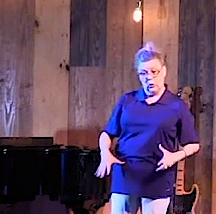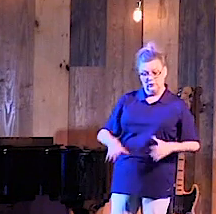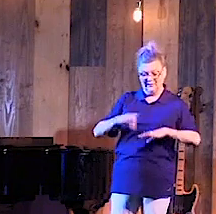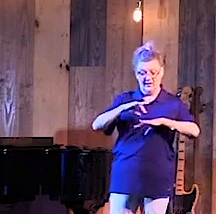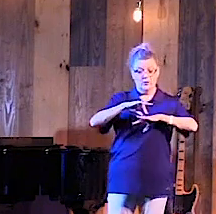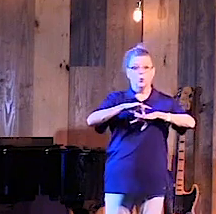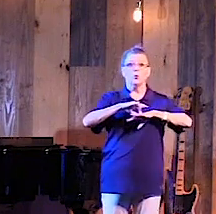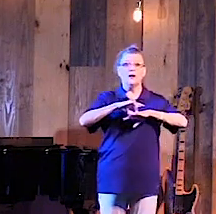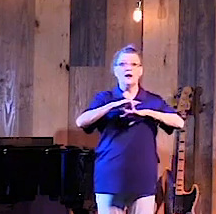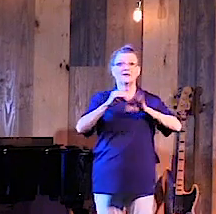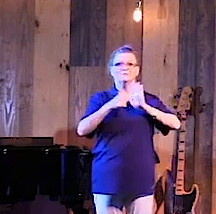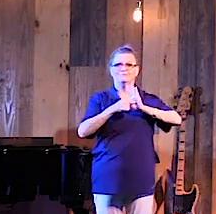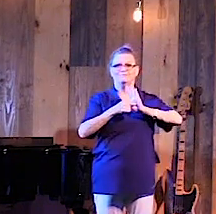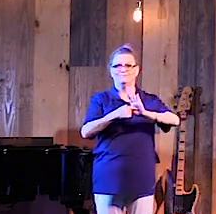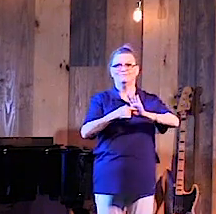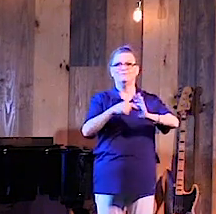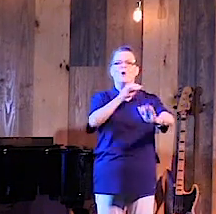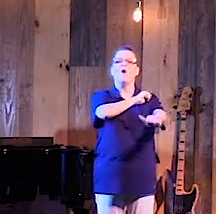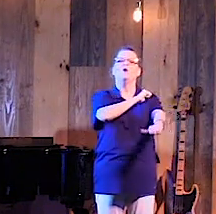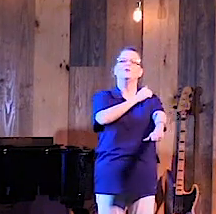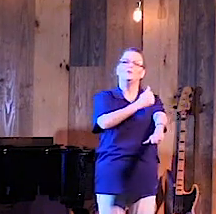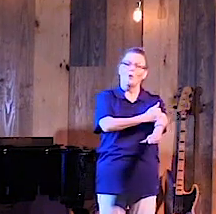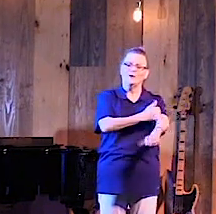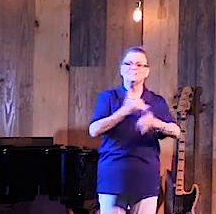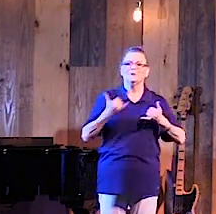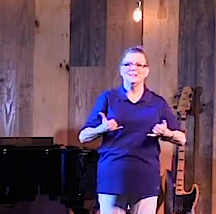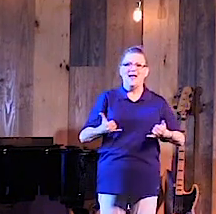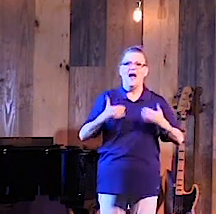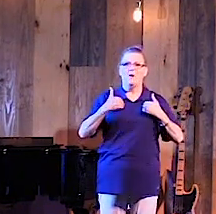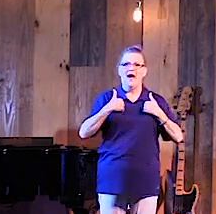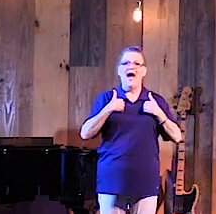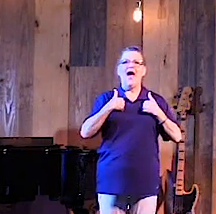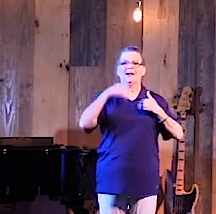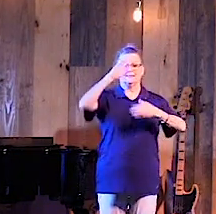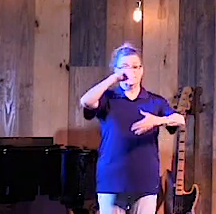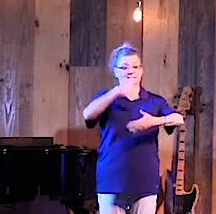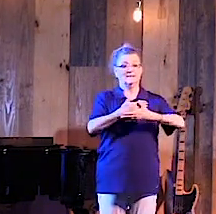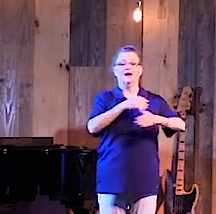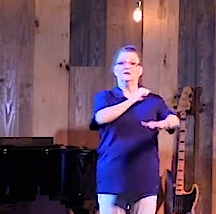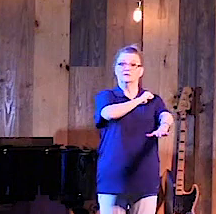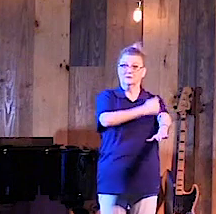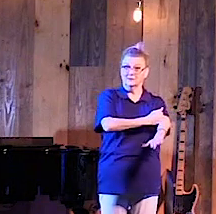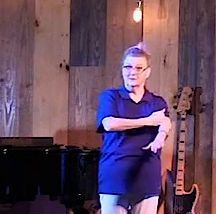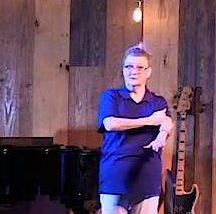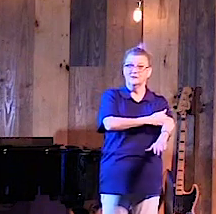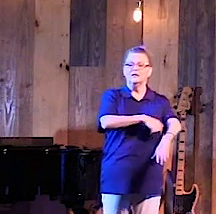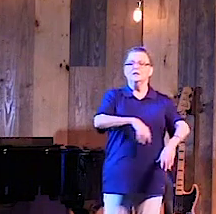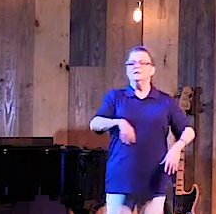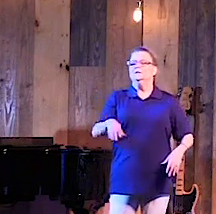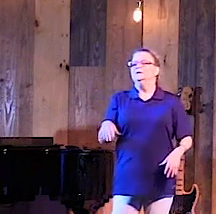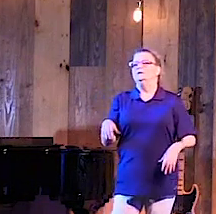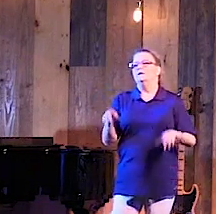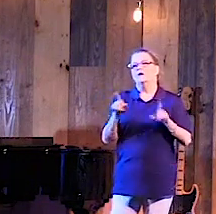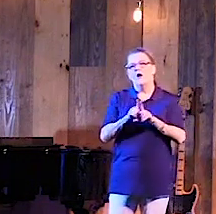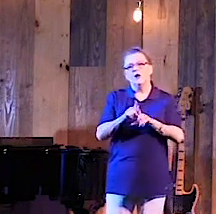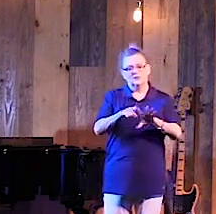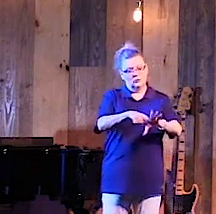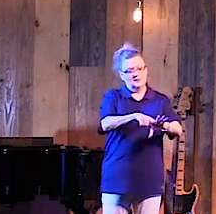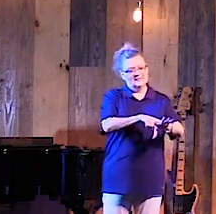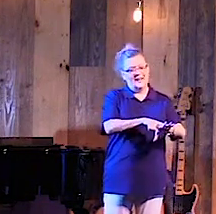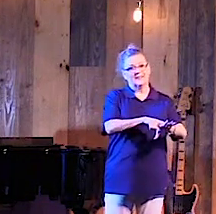ring was a symbol of authority. He's now been given the authority to become a son again. He puts sandals on his feet. That was a sign of